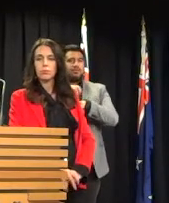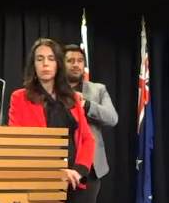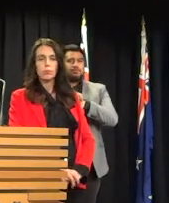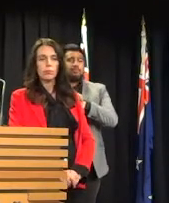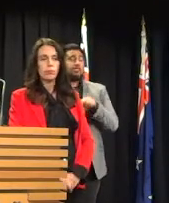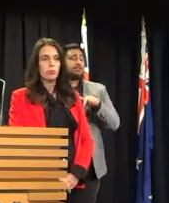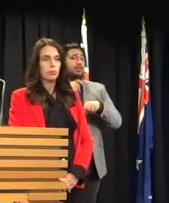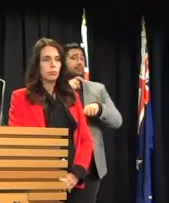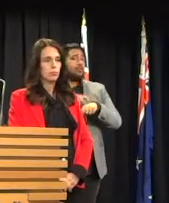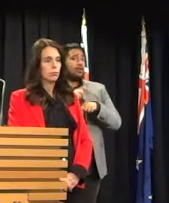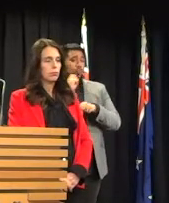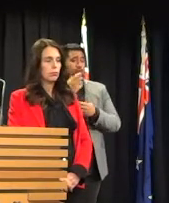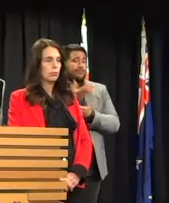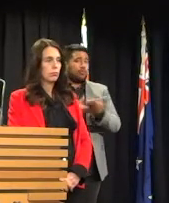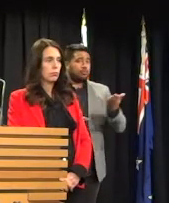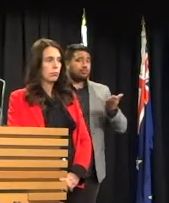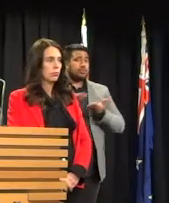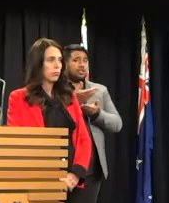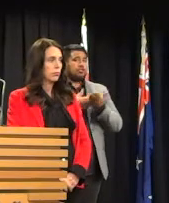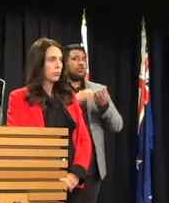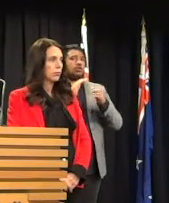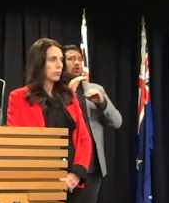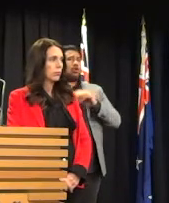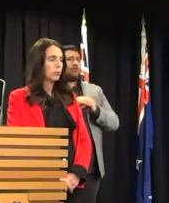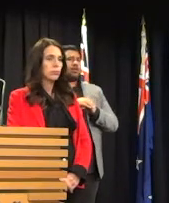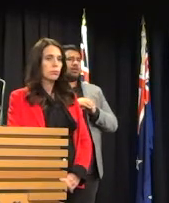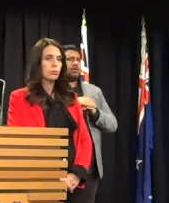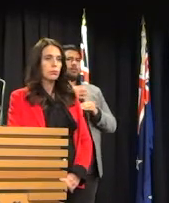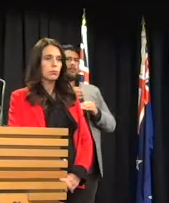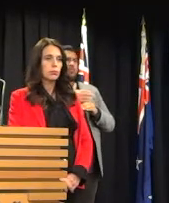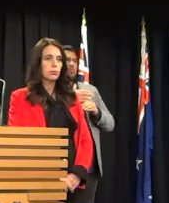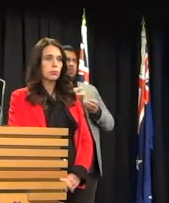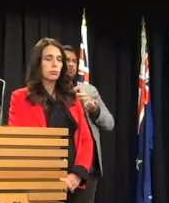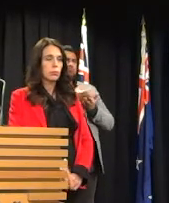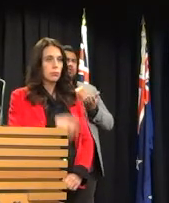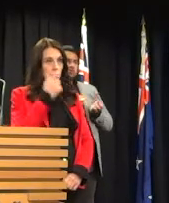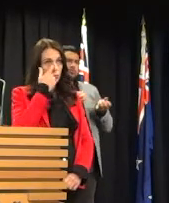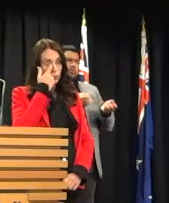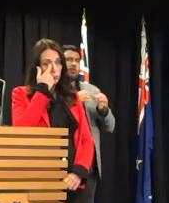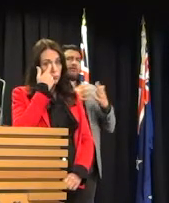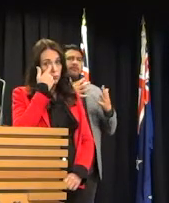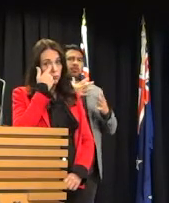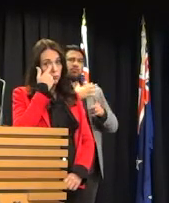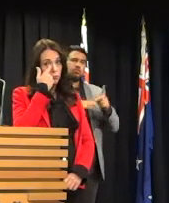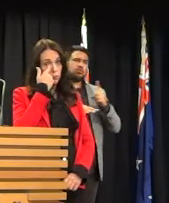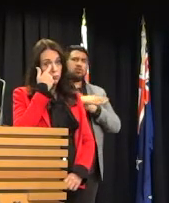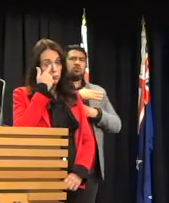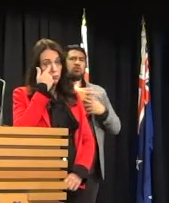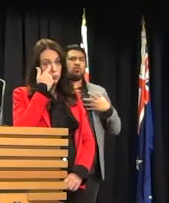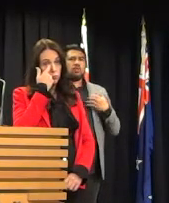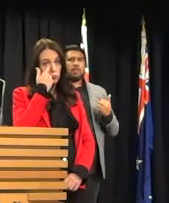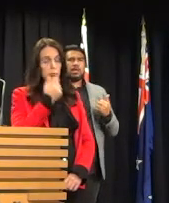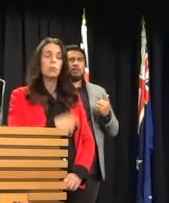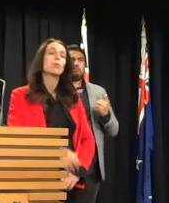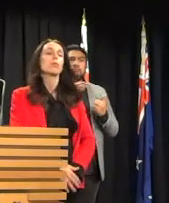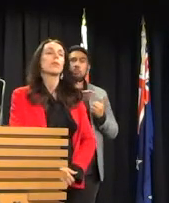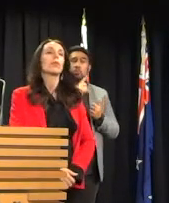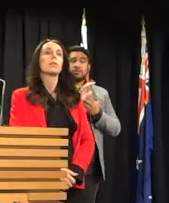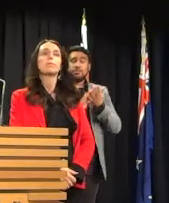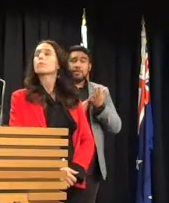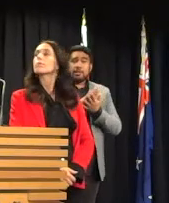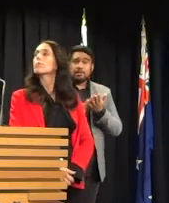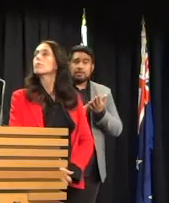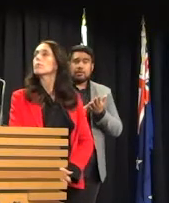there will be consultation that takes place around investing in social wellbeing. So what does that mean? The